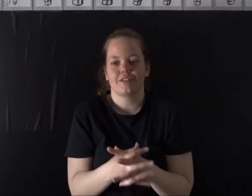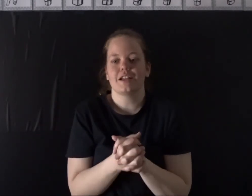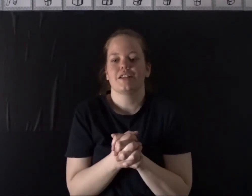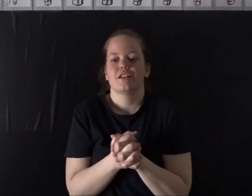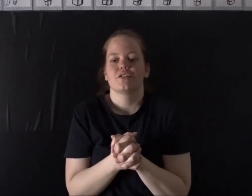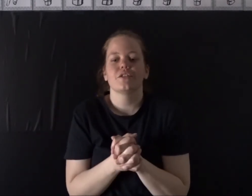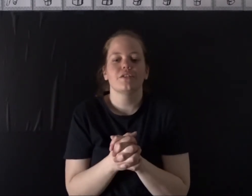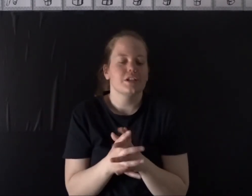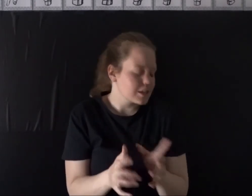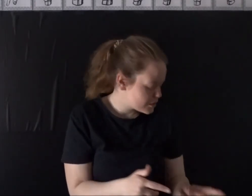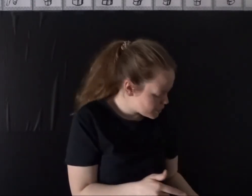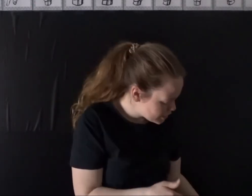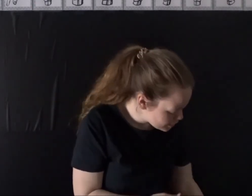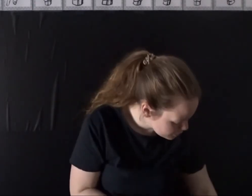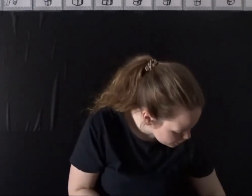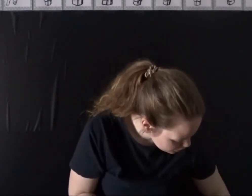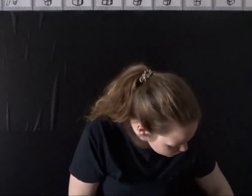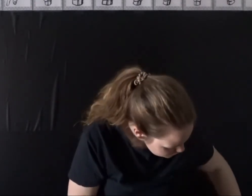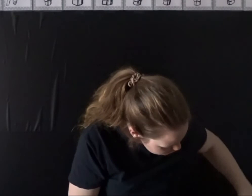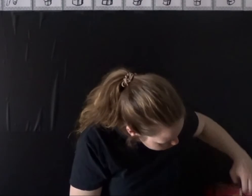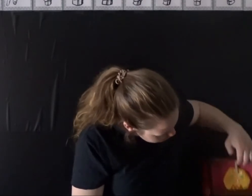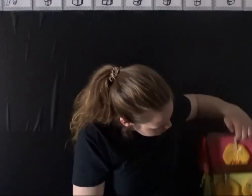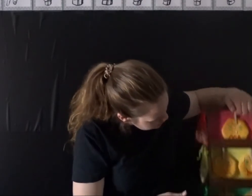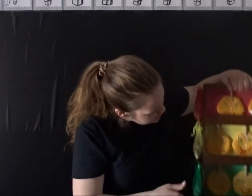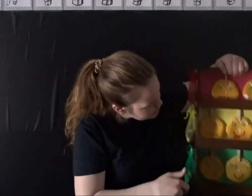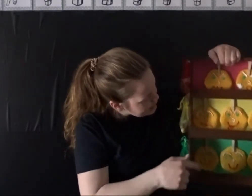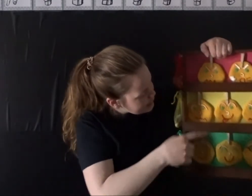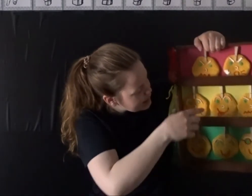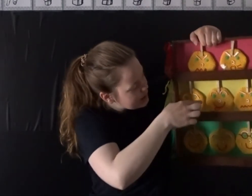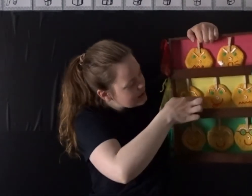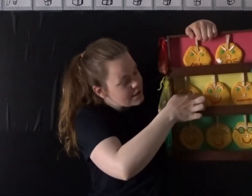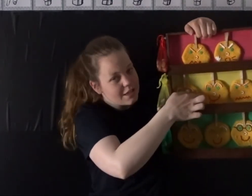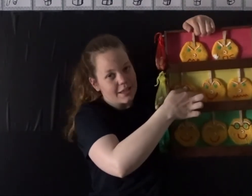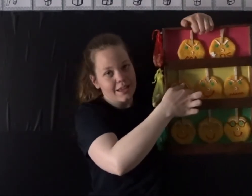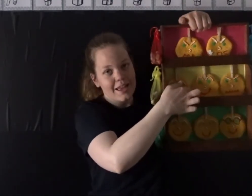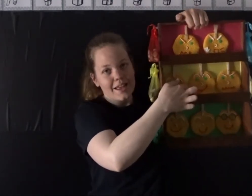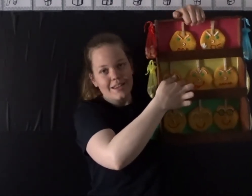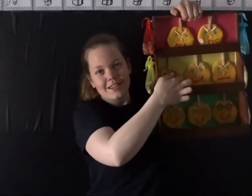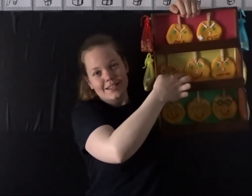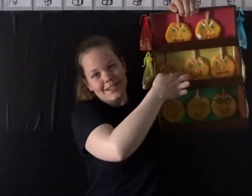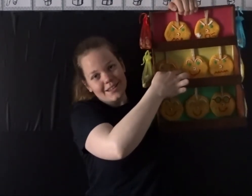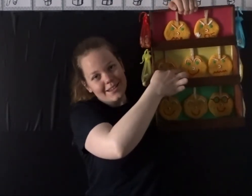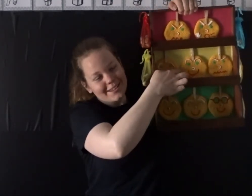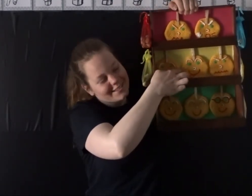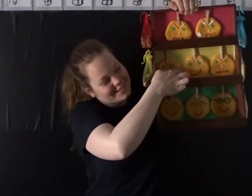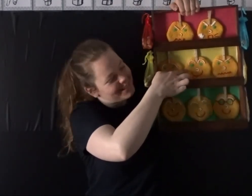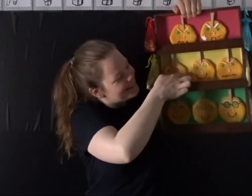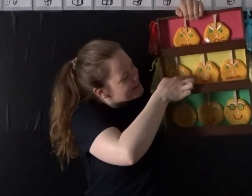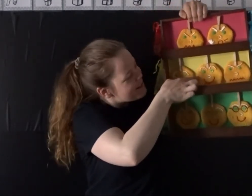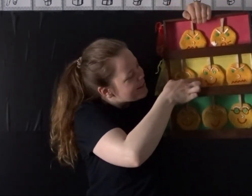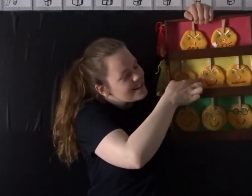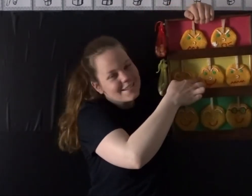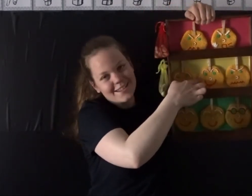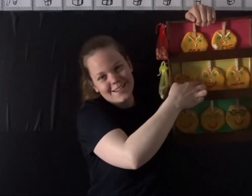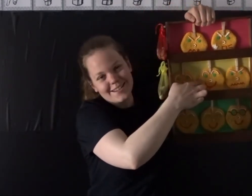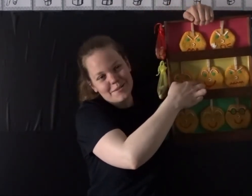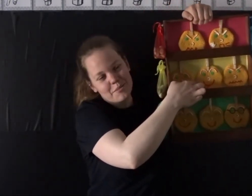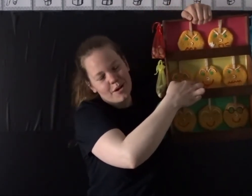Alright, so the next one that we are going to learn is silly. This is probably